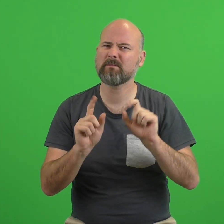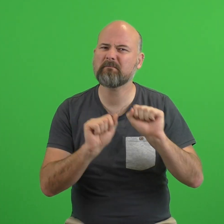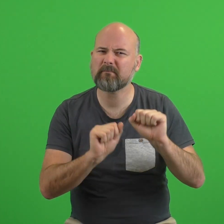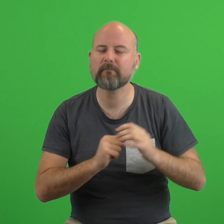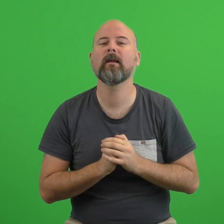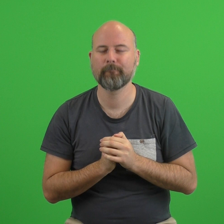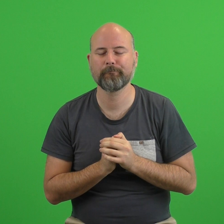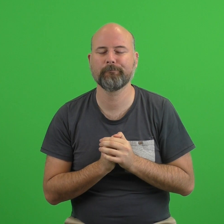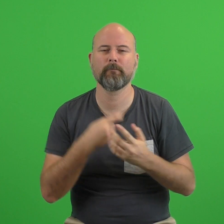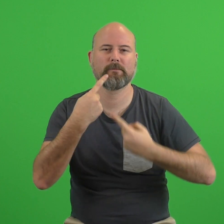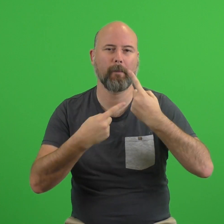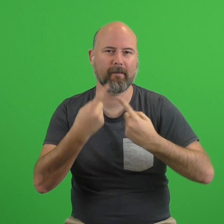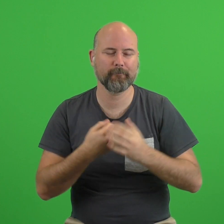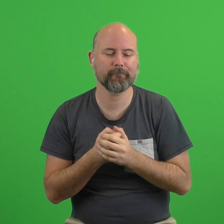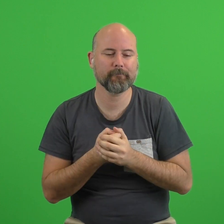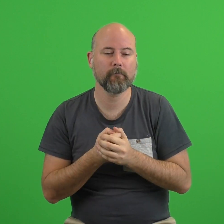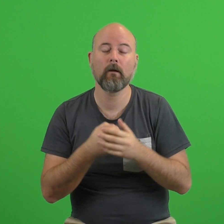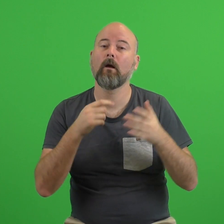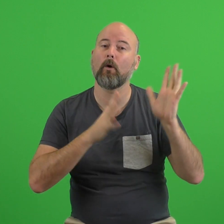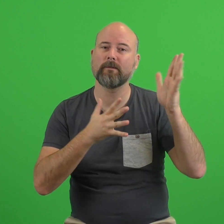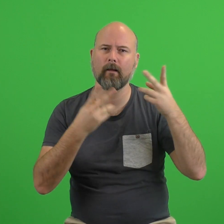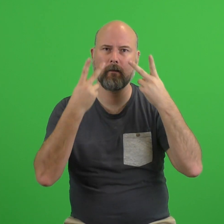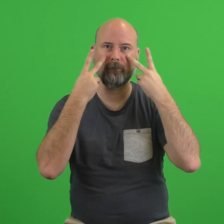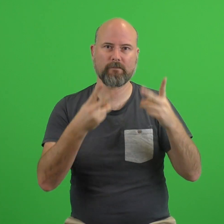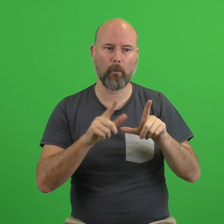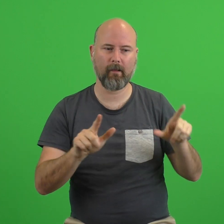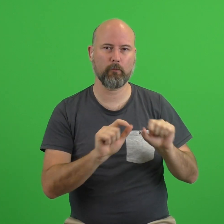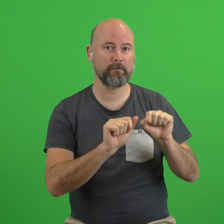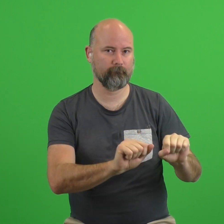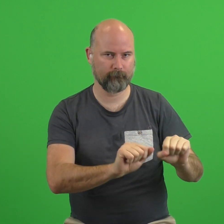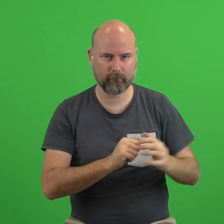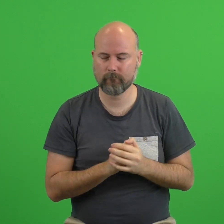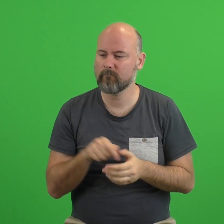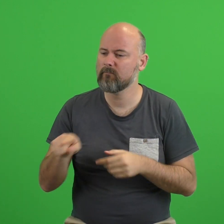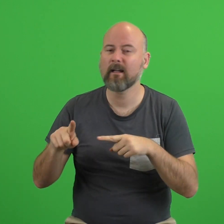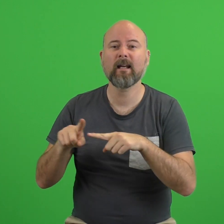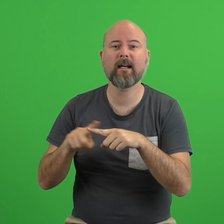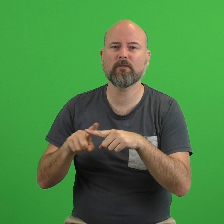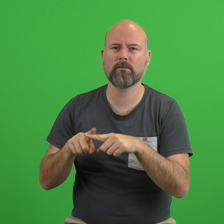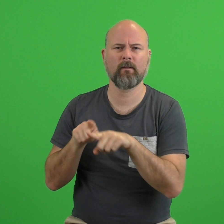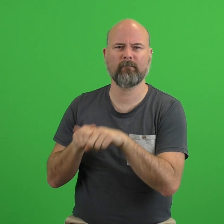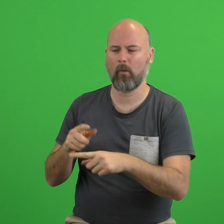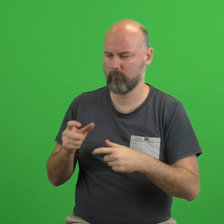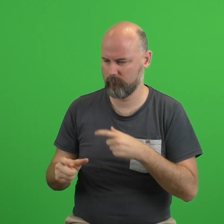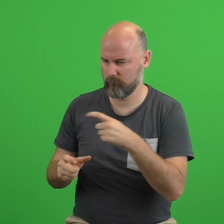Today I'll be speaking about what constitutes Auslan structure. Auslan is a visual language. It doesn't